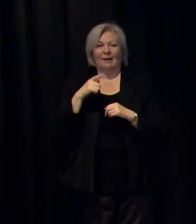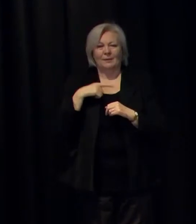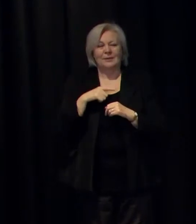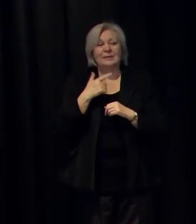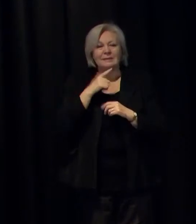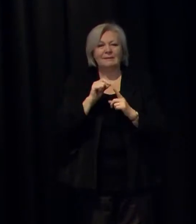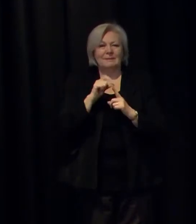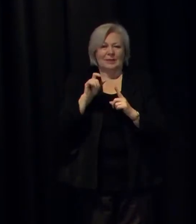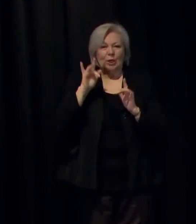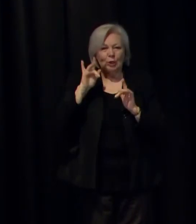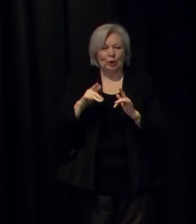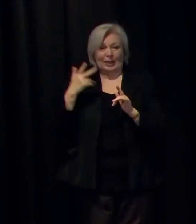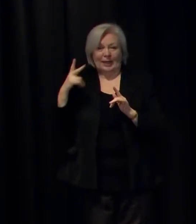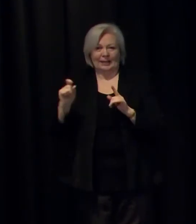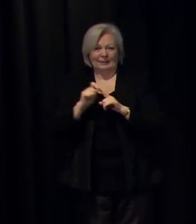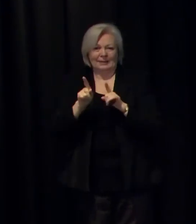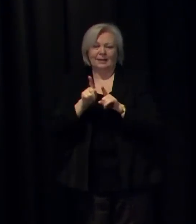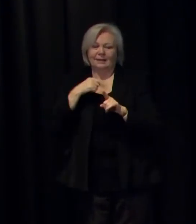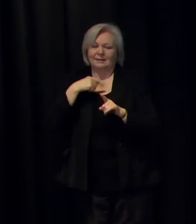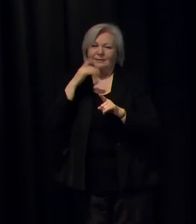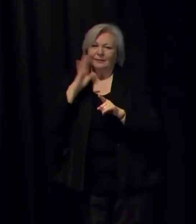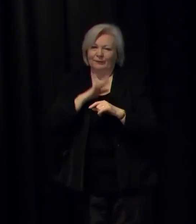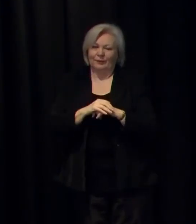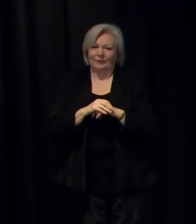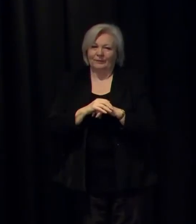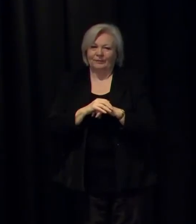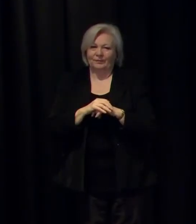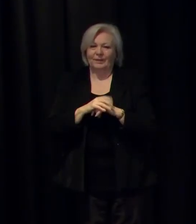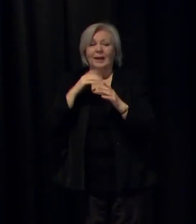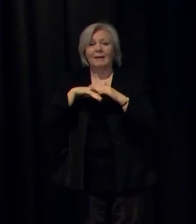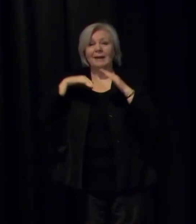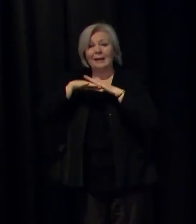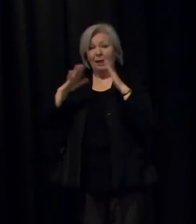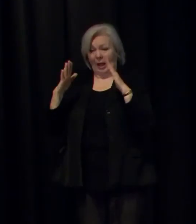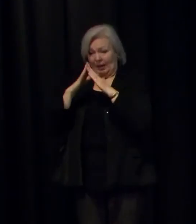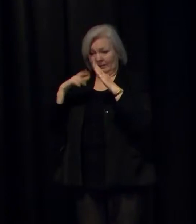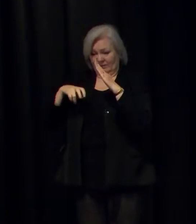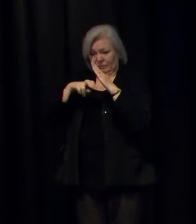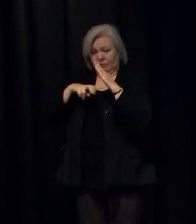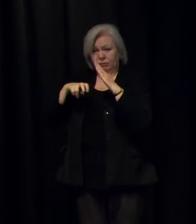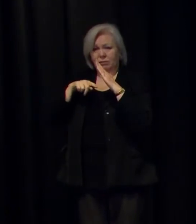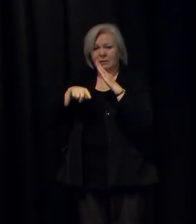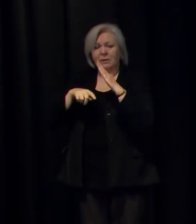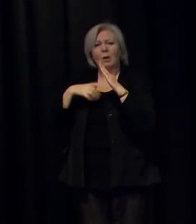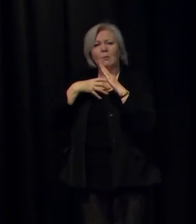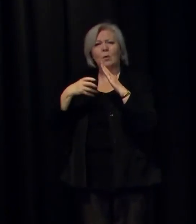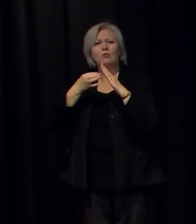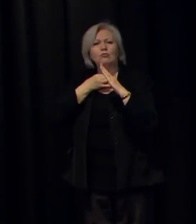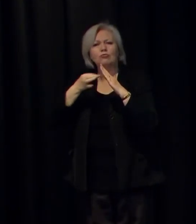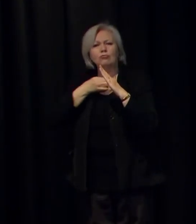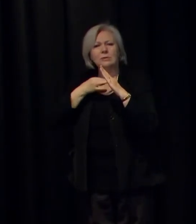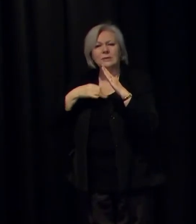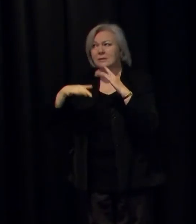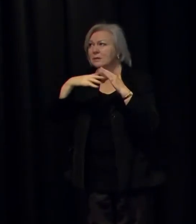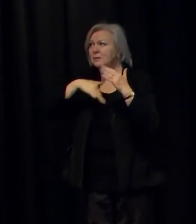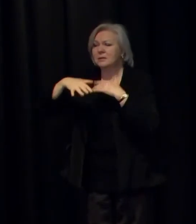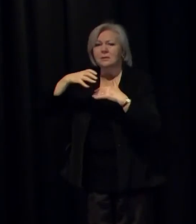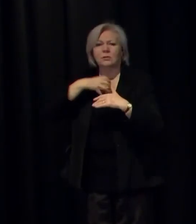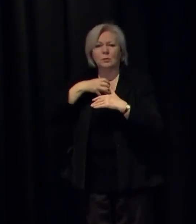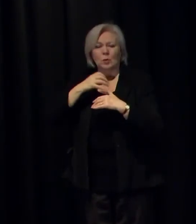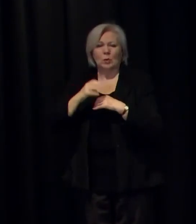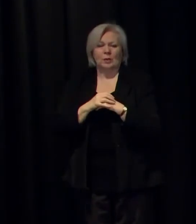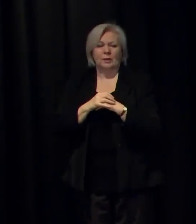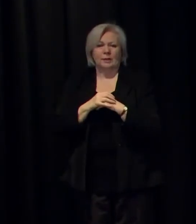80. And, indoors is more dangerous than outdoors. But because we've got that thing we haven't had, we've